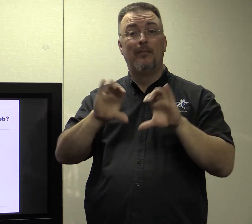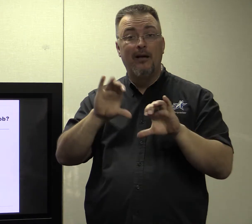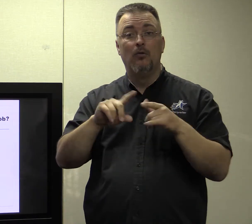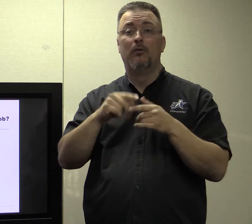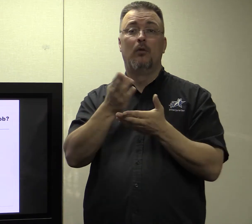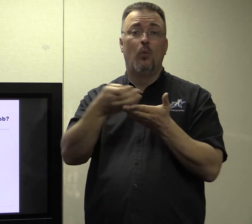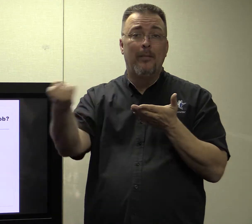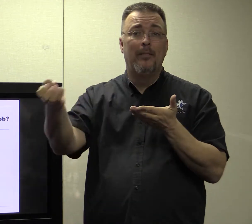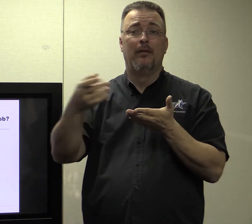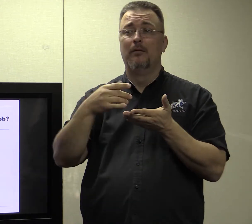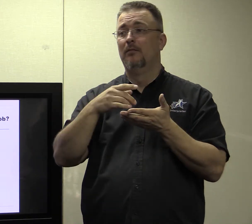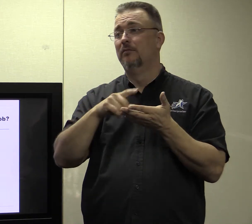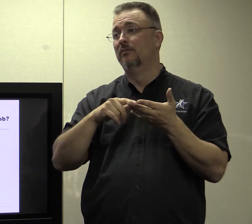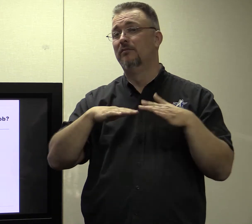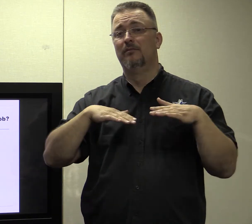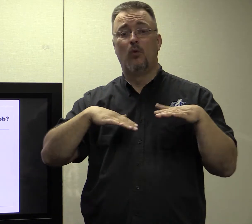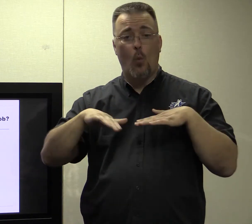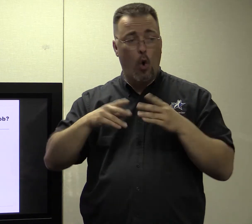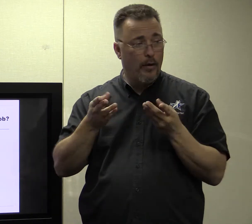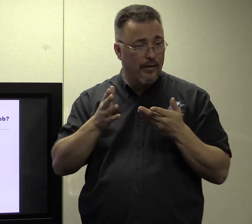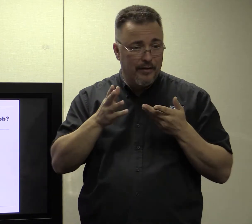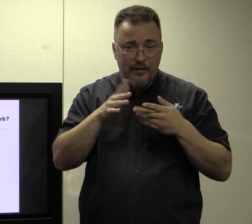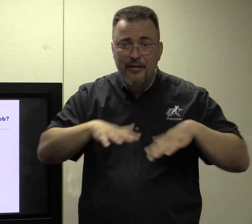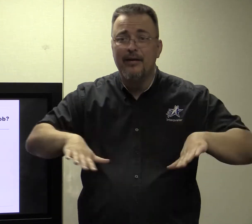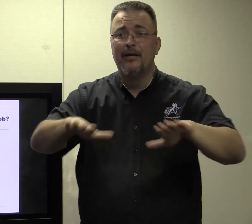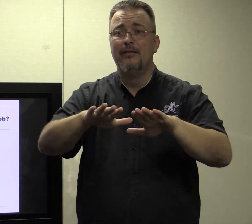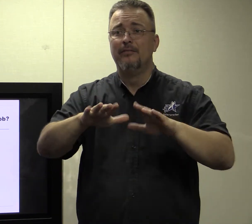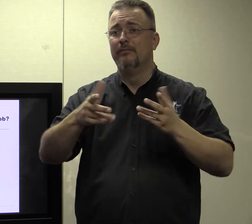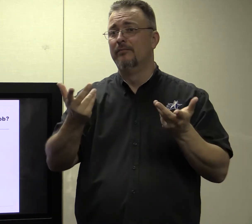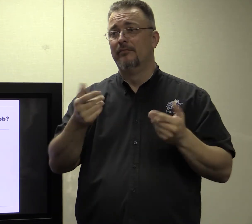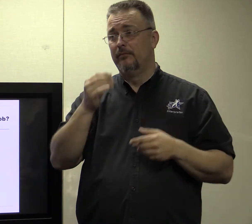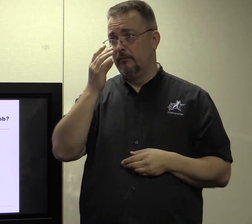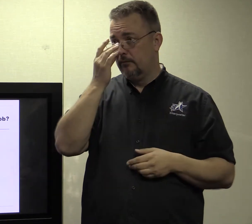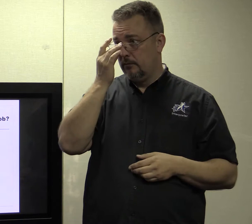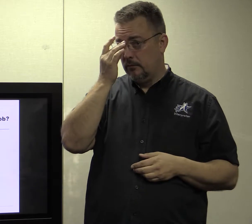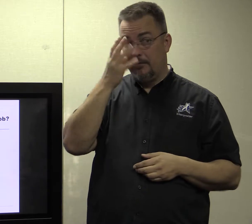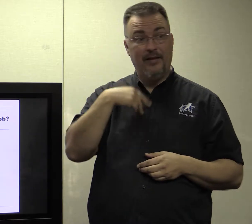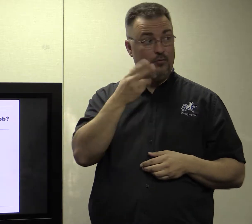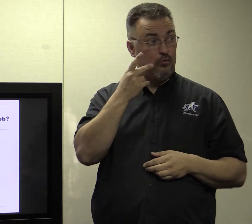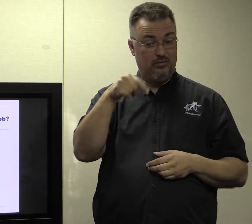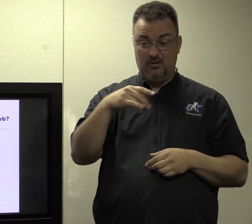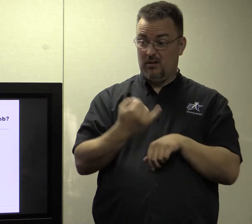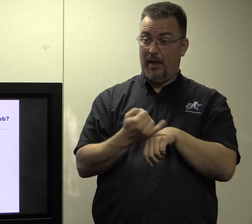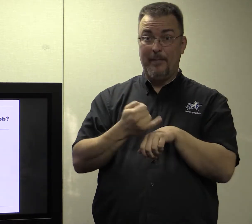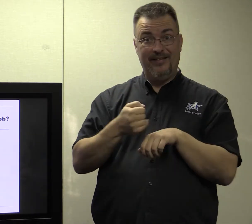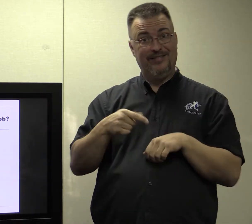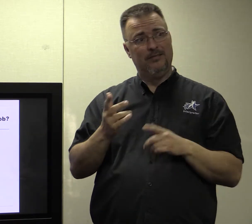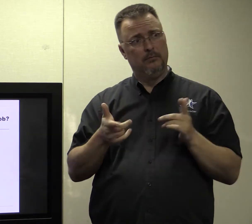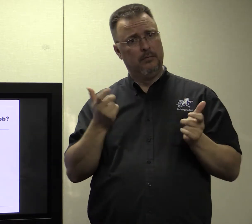using. Walking surfaces. If you look at our campus, we have many different walking